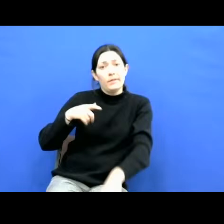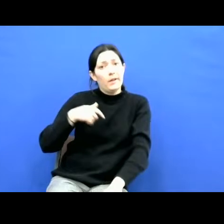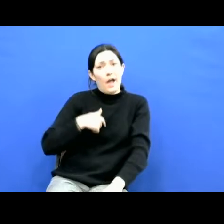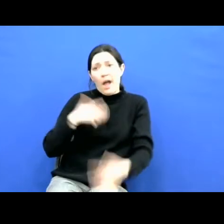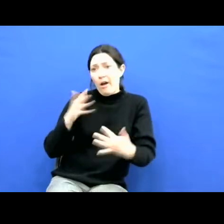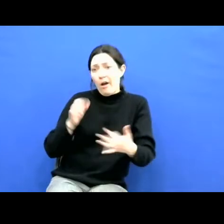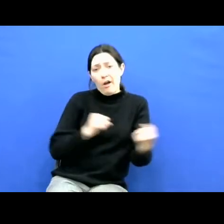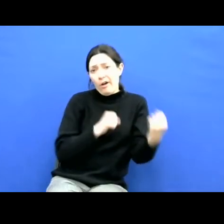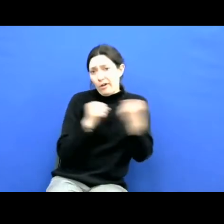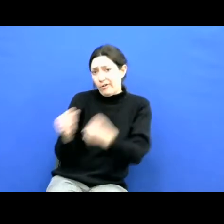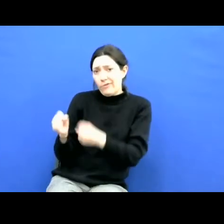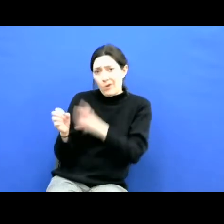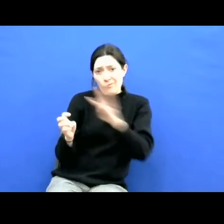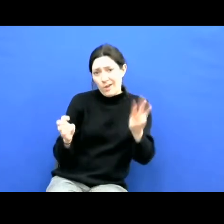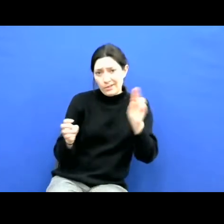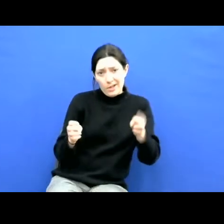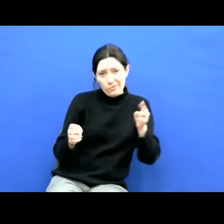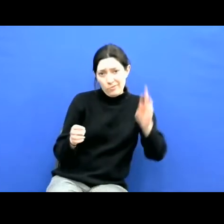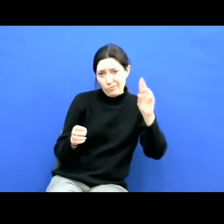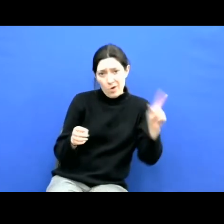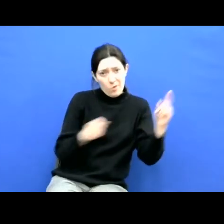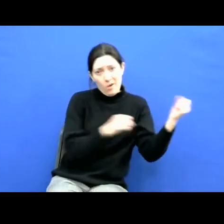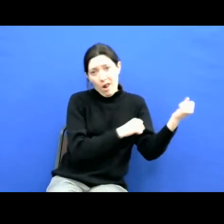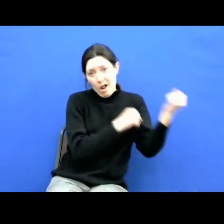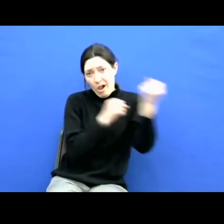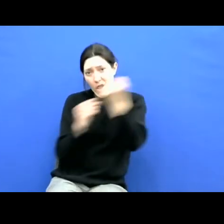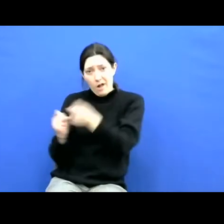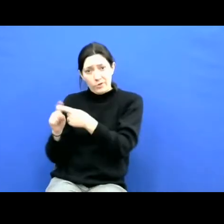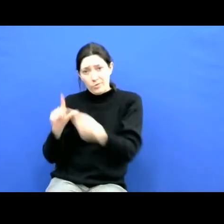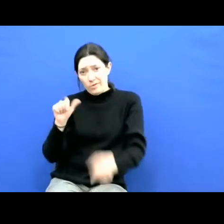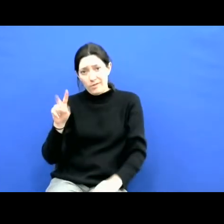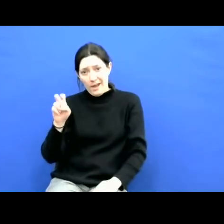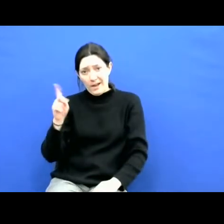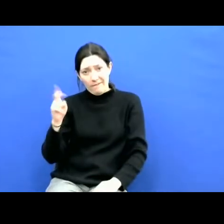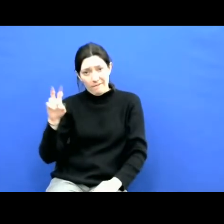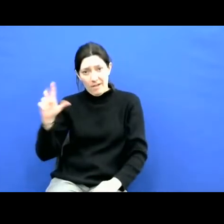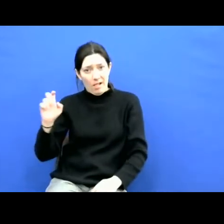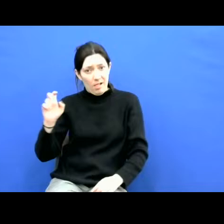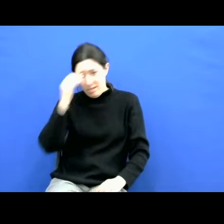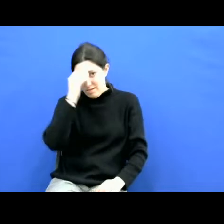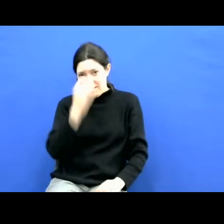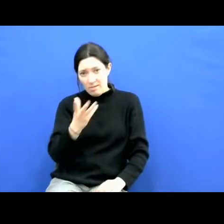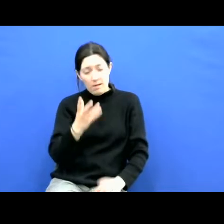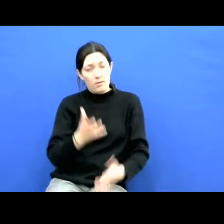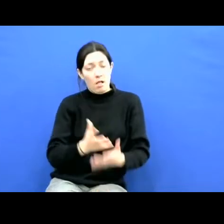Henrietta Road from Brooks all the way down to Lakeville, I'll tell you there are a lot of.